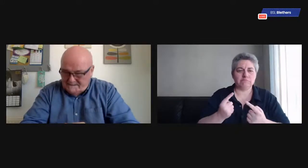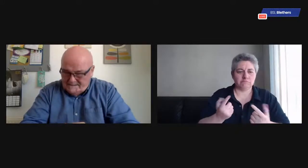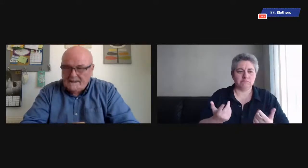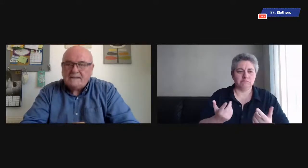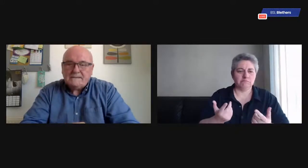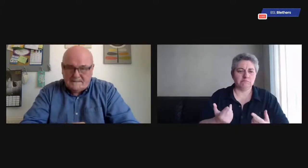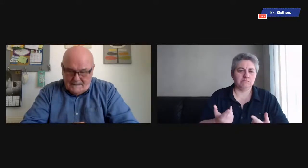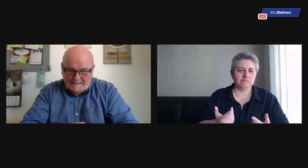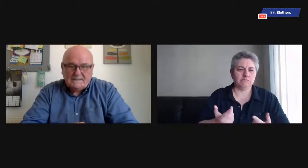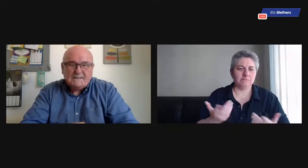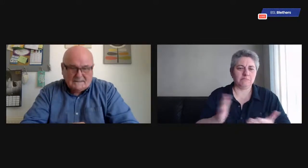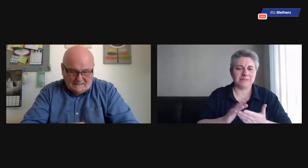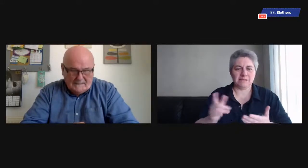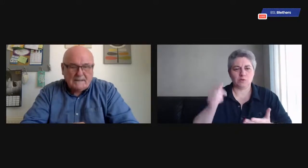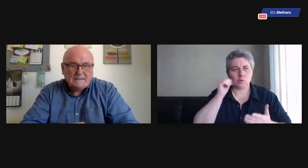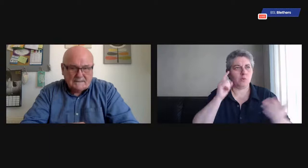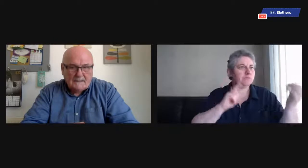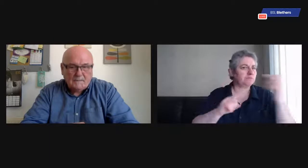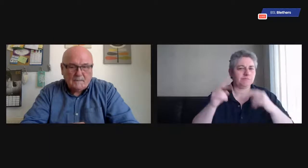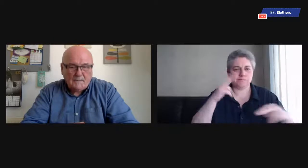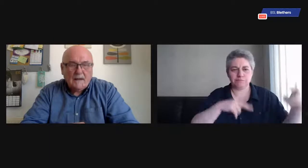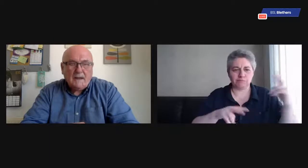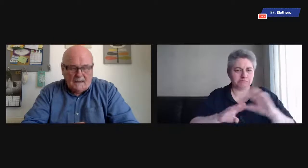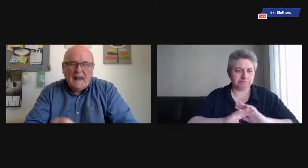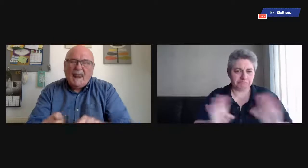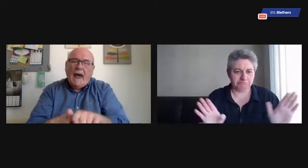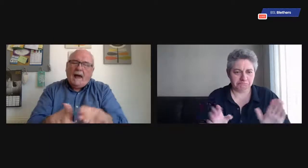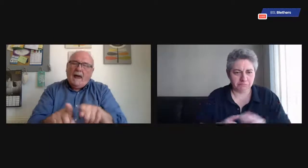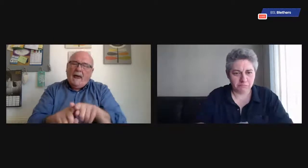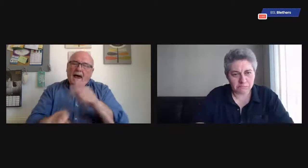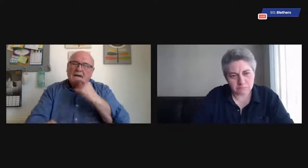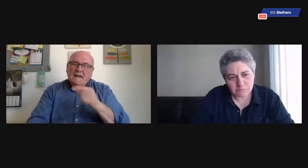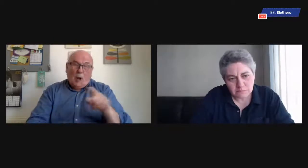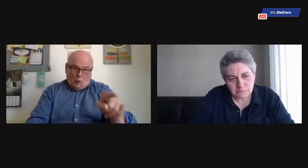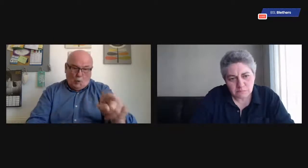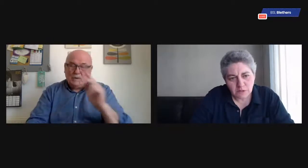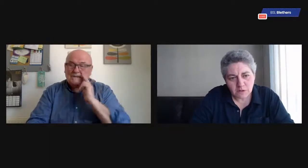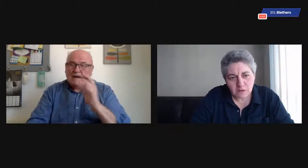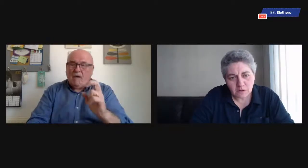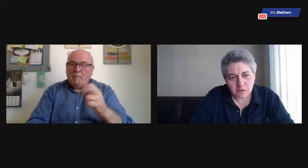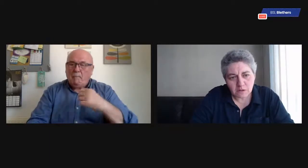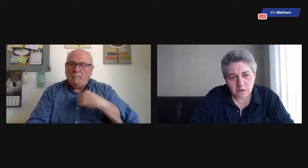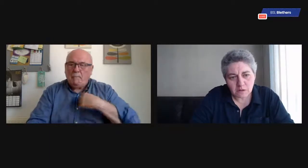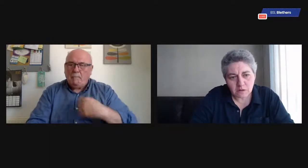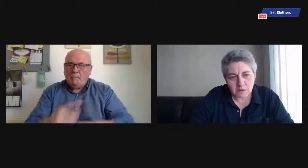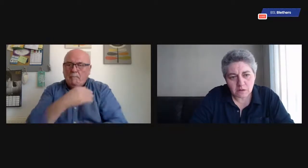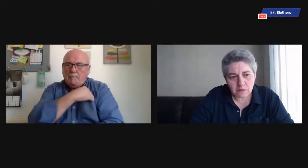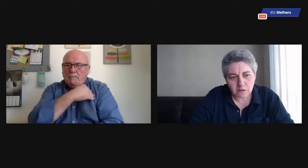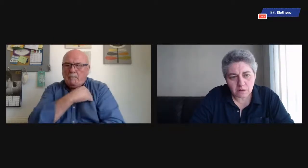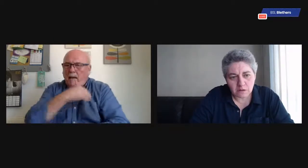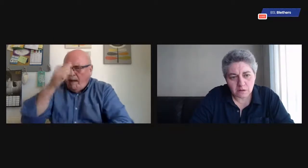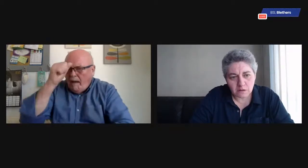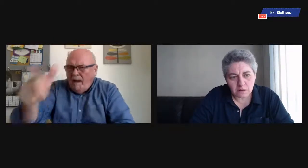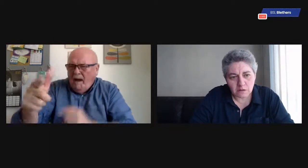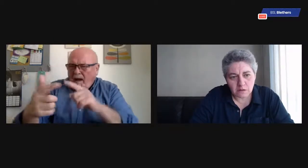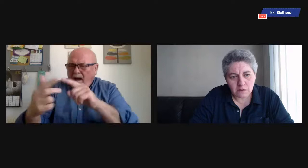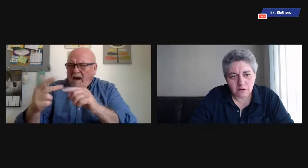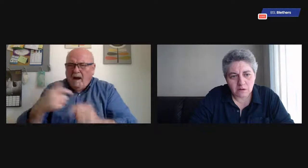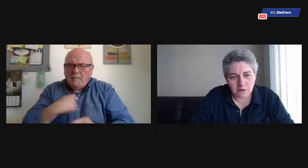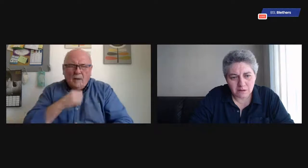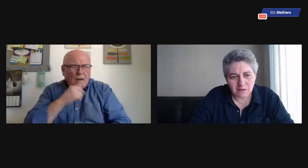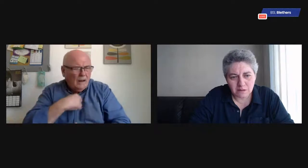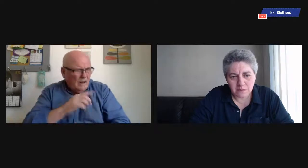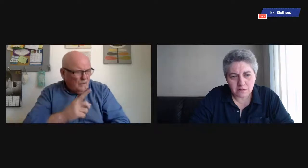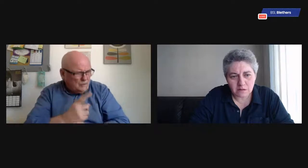But as you say, all of that is all discussed right at the beginning. So it's not a case of doing the journey and bye bye. People know what